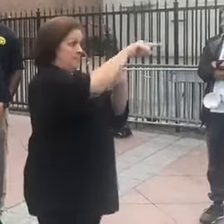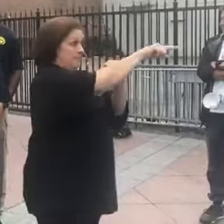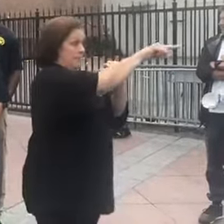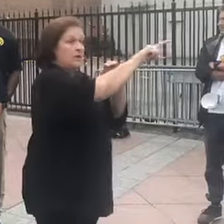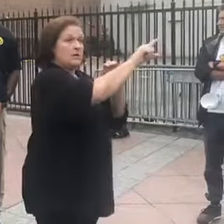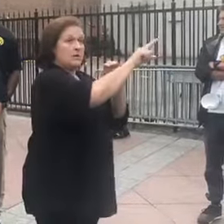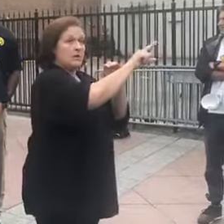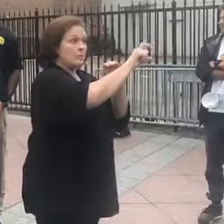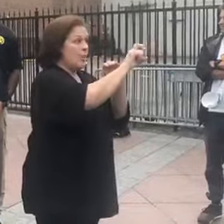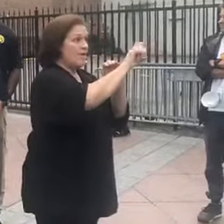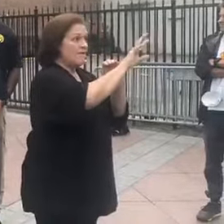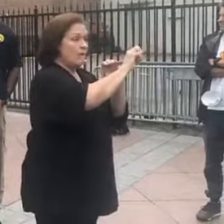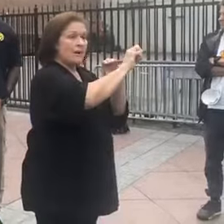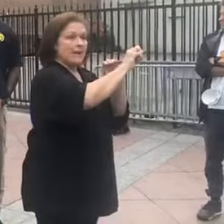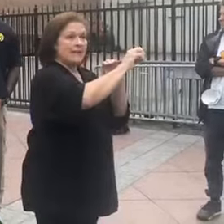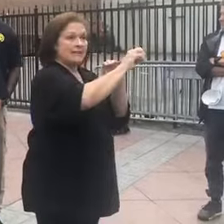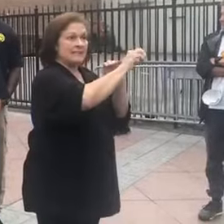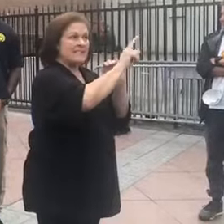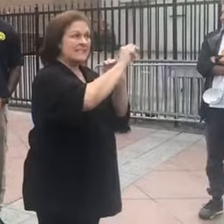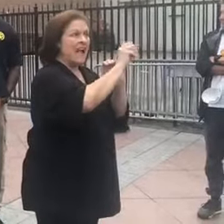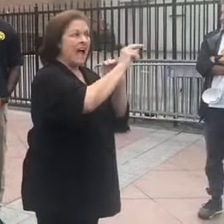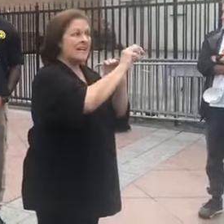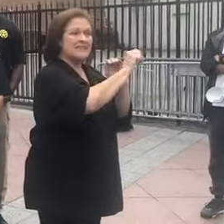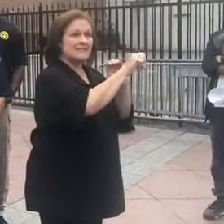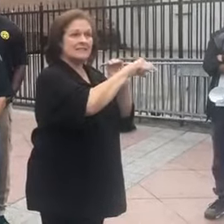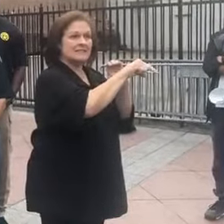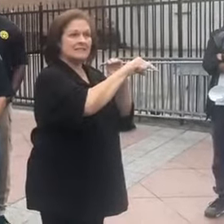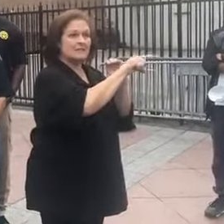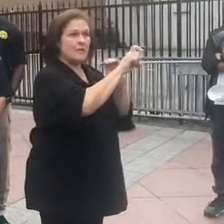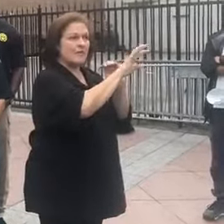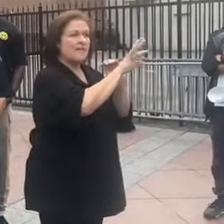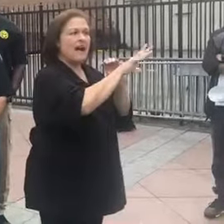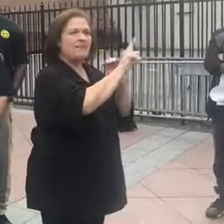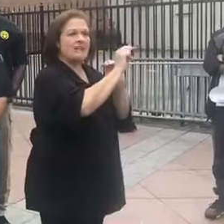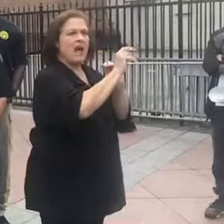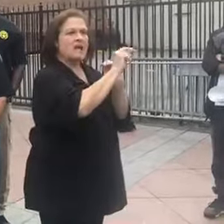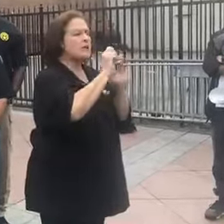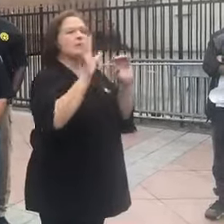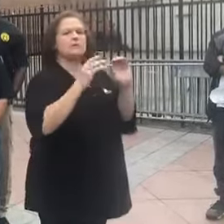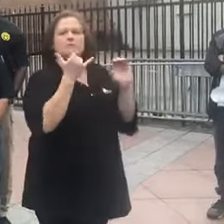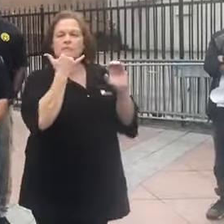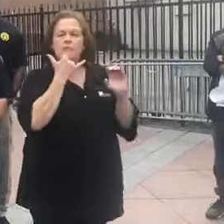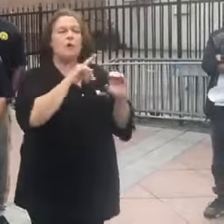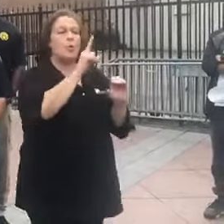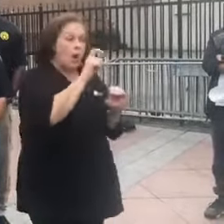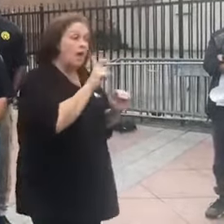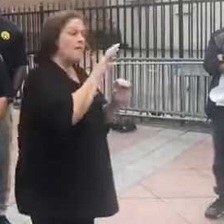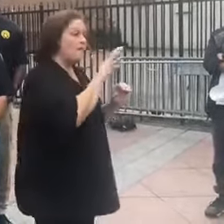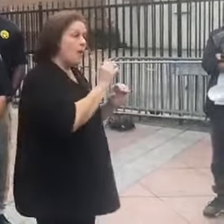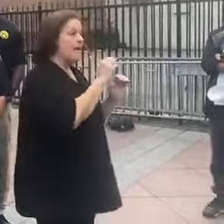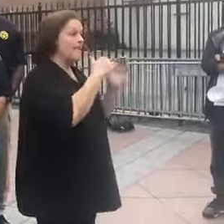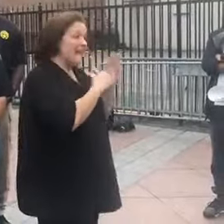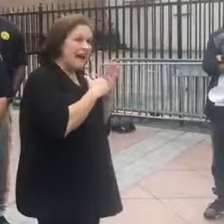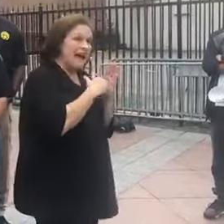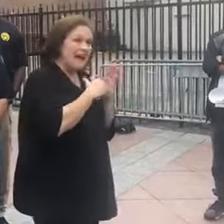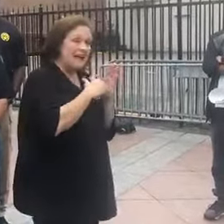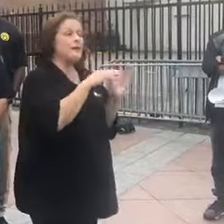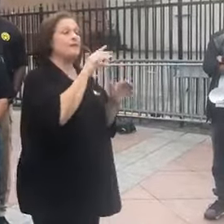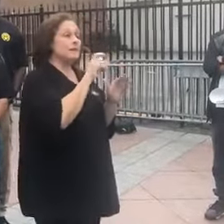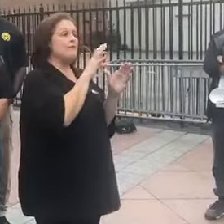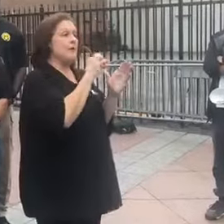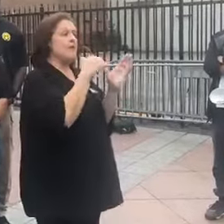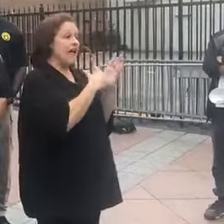of the crane, and then the cross members, 145 tons. Yeah, the priority. I'm sorry, 145,000 pounds. Yes.